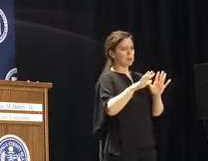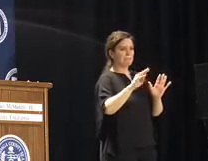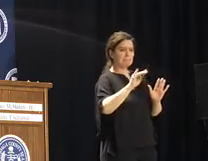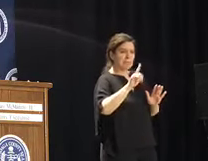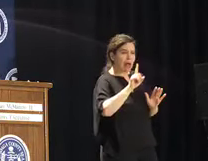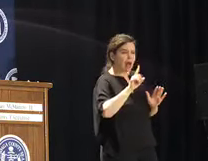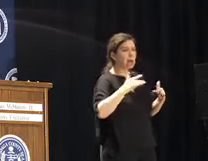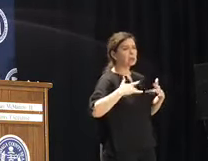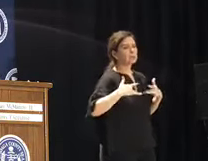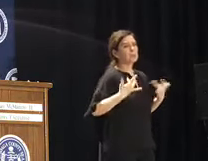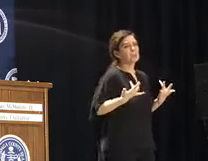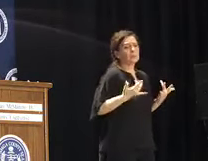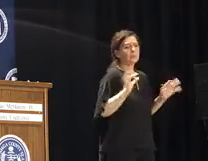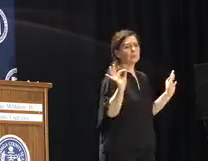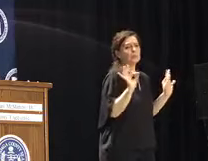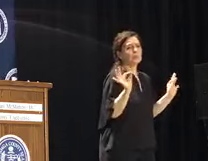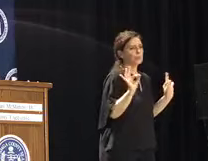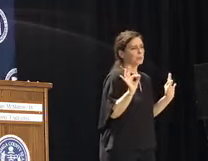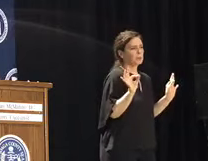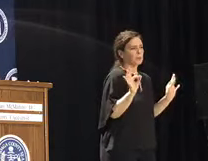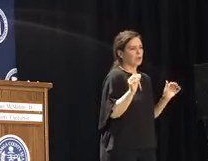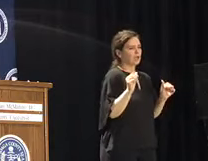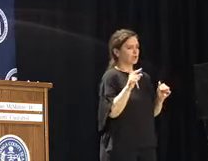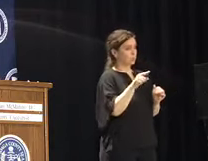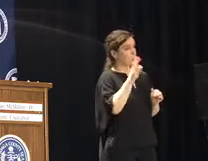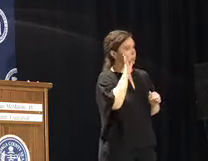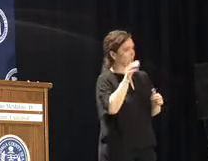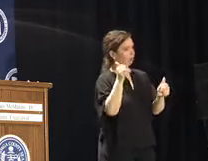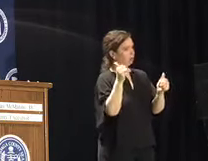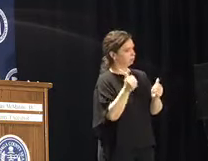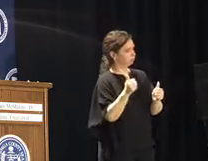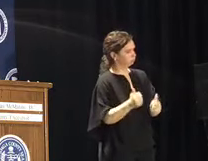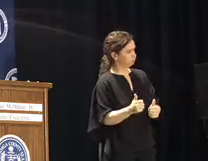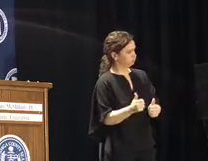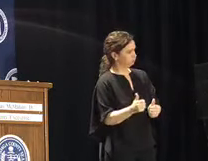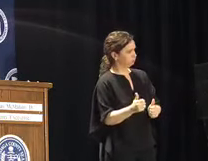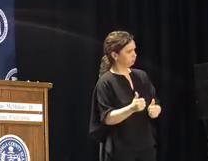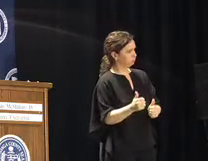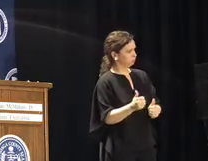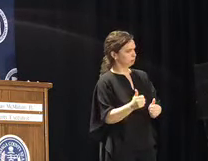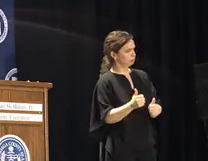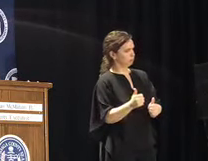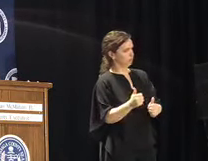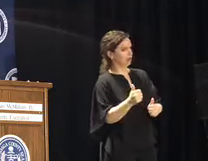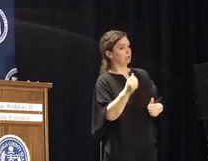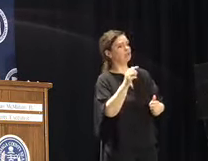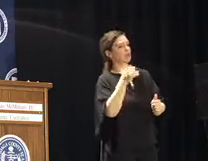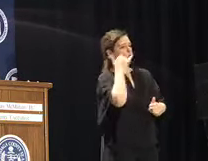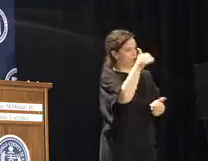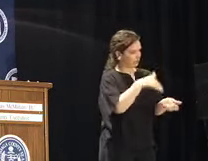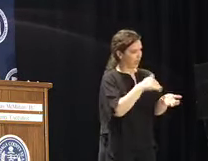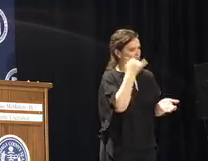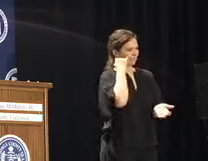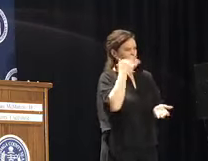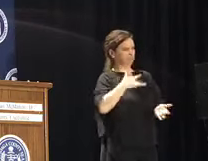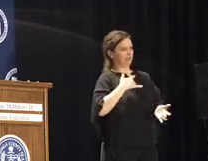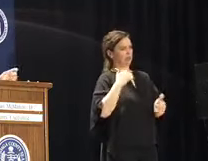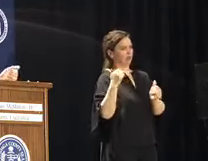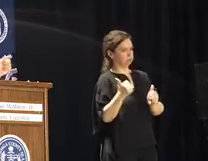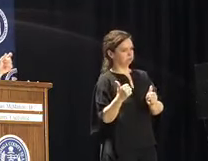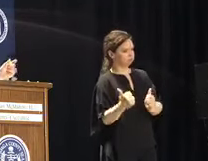process. Besides the positive test, there's now over 300 people in quarantine due to exposure to a positive case. So we now have